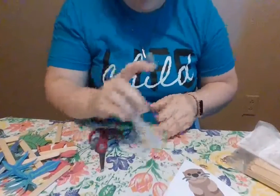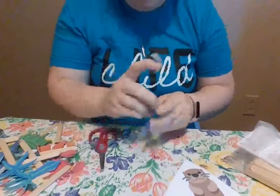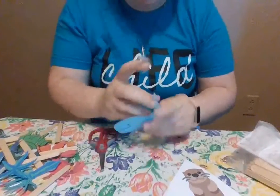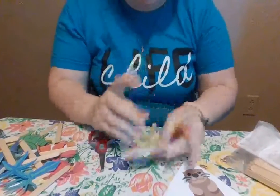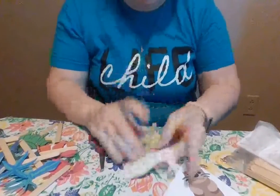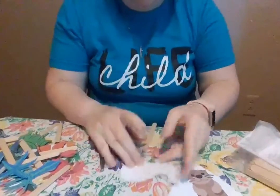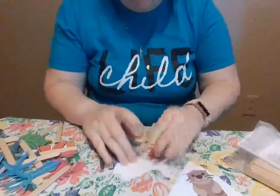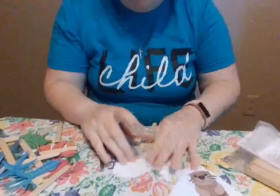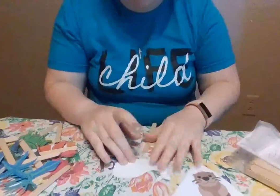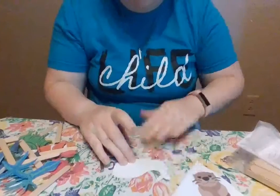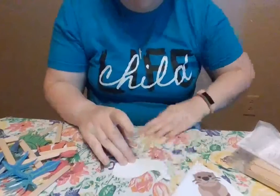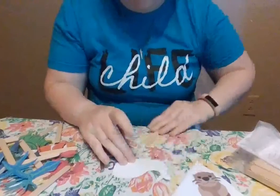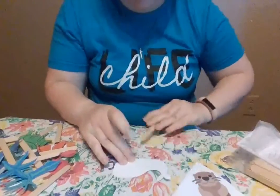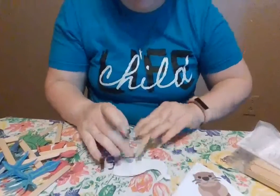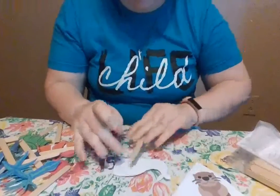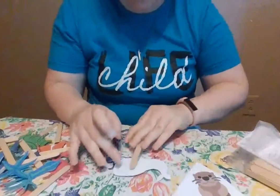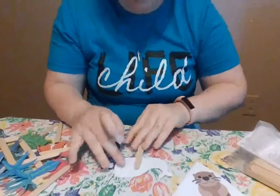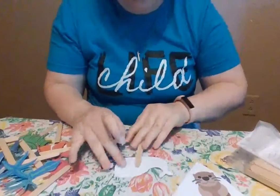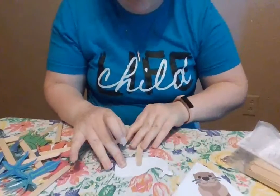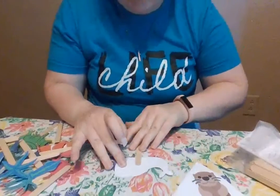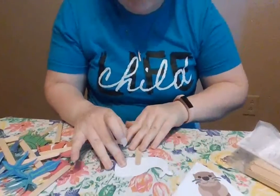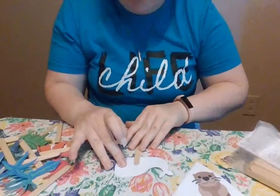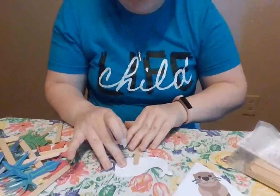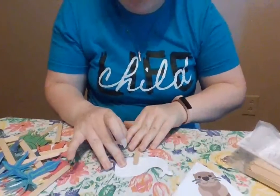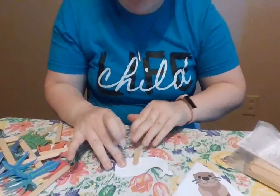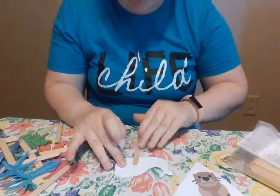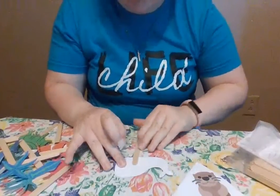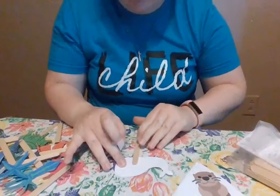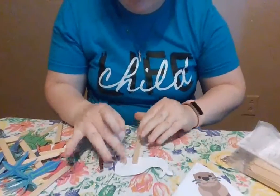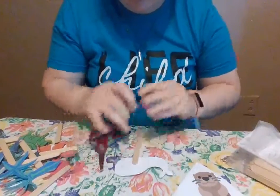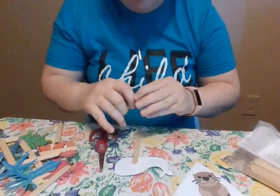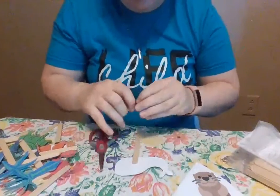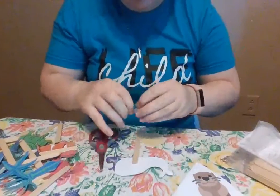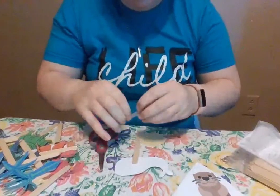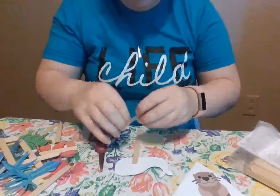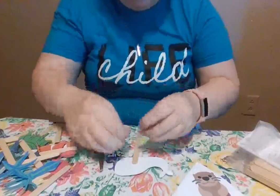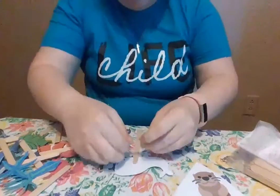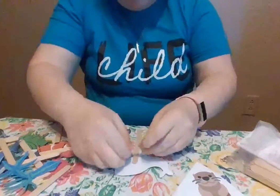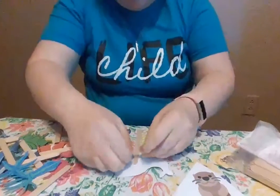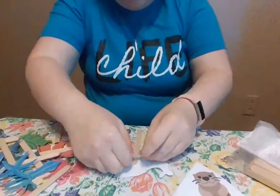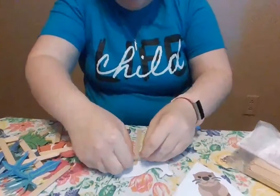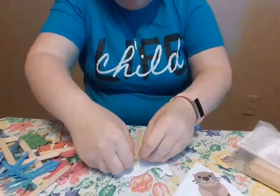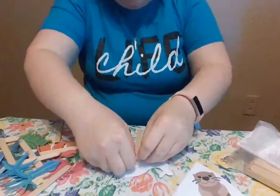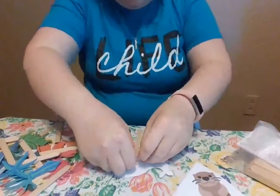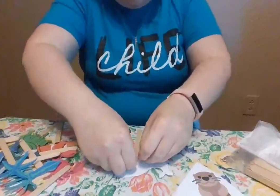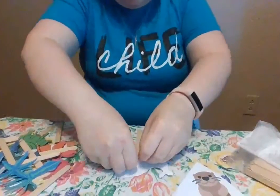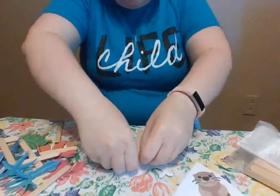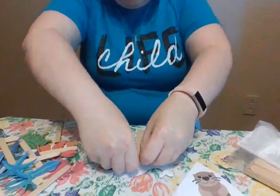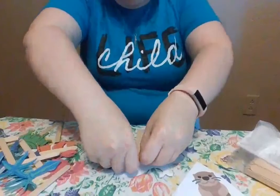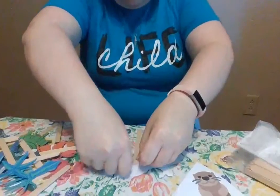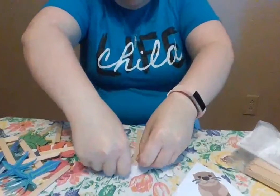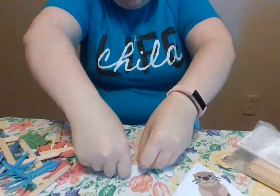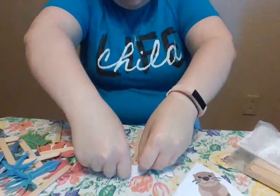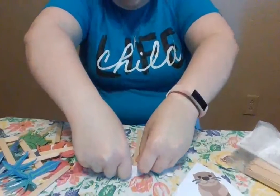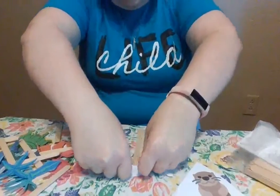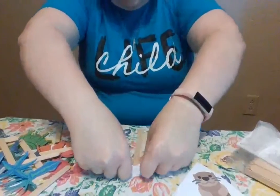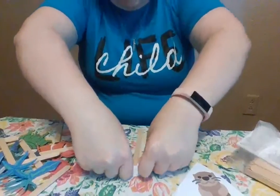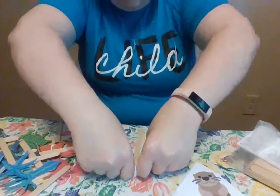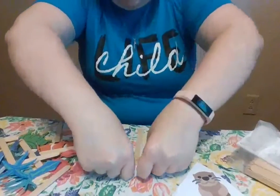I'm going to place this down. I'm going to put my stick on it. And then I'm just going to put this piece